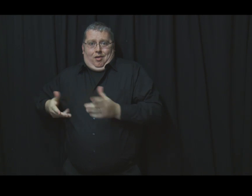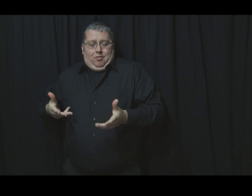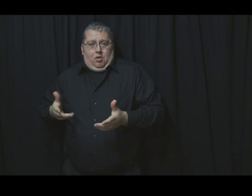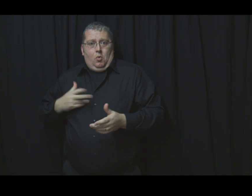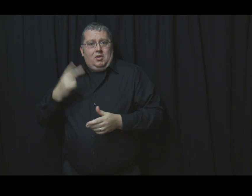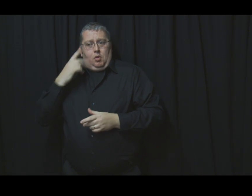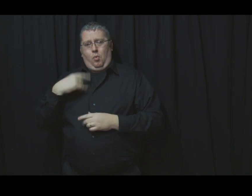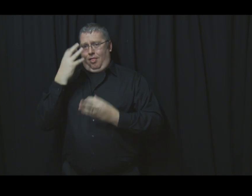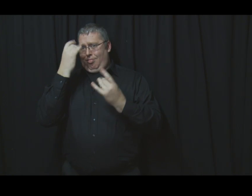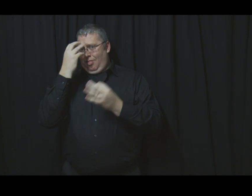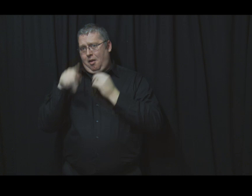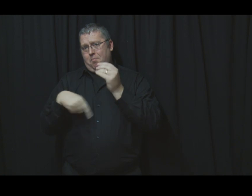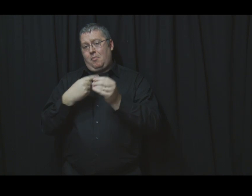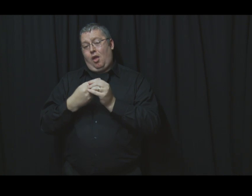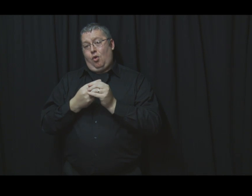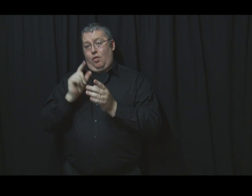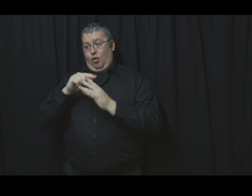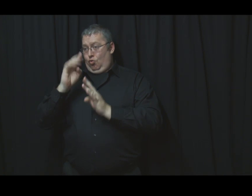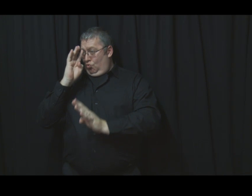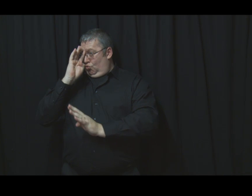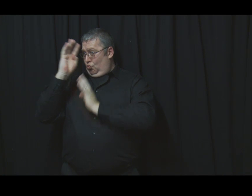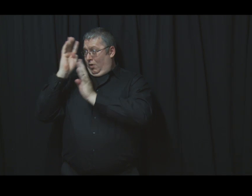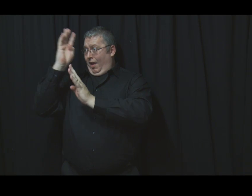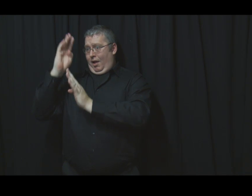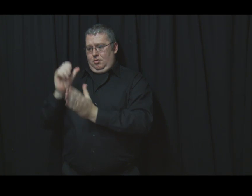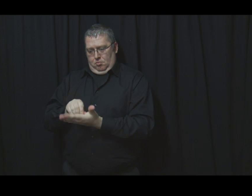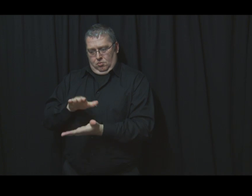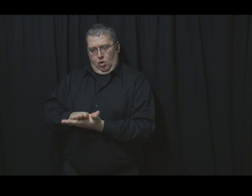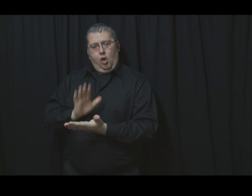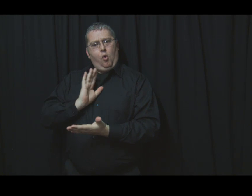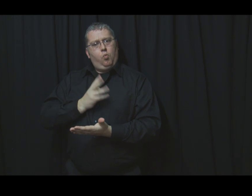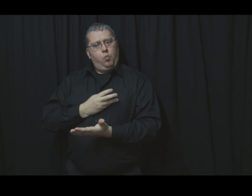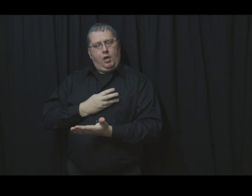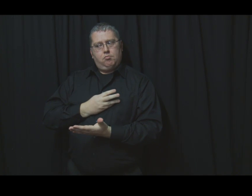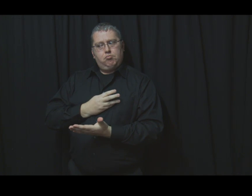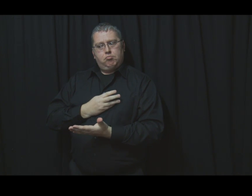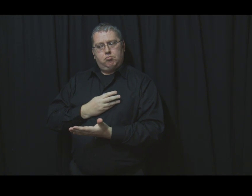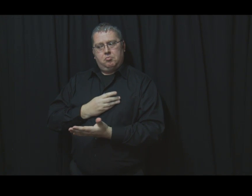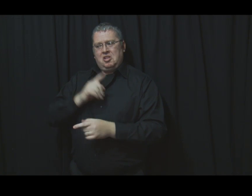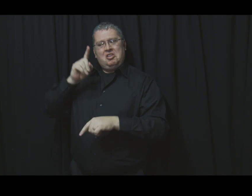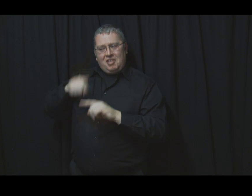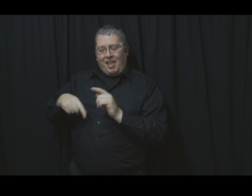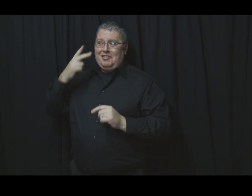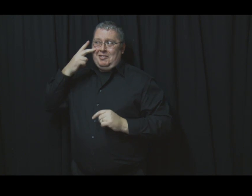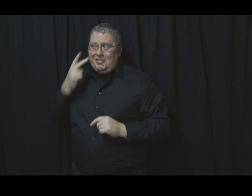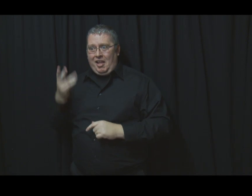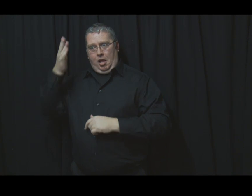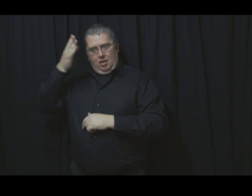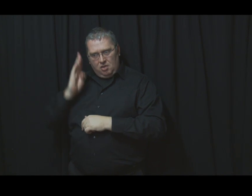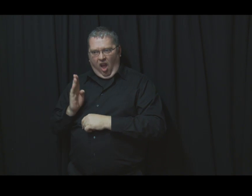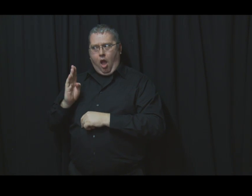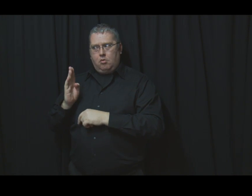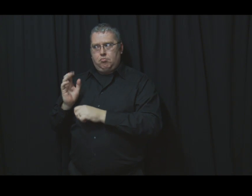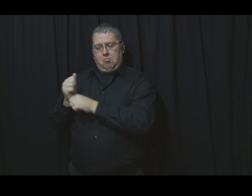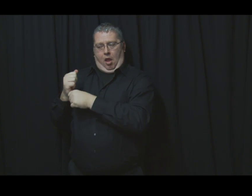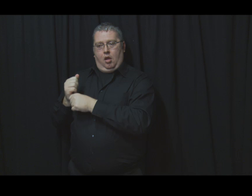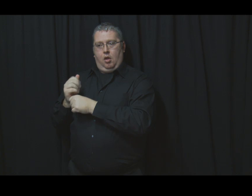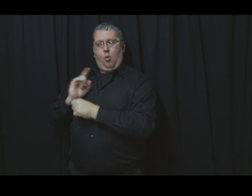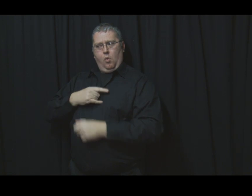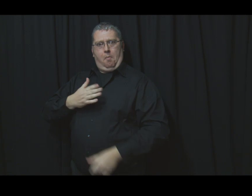you think about the creation account, I mean, we can't observe God creating, we can't observe the creation of Adam and Eve. We admit that. We're